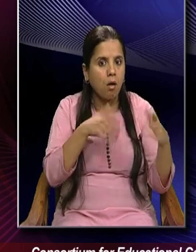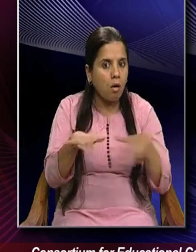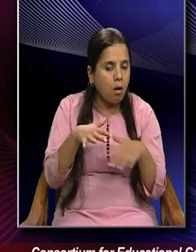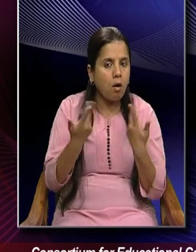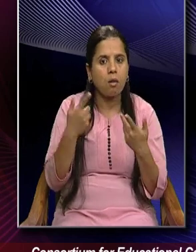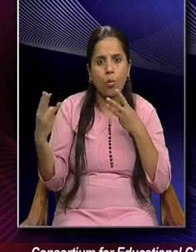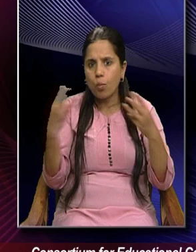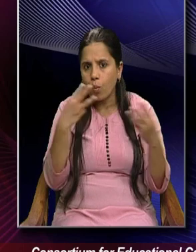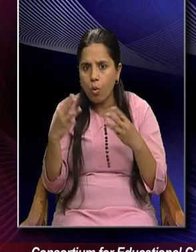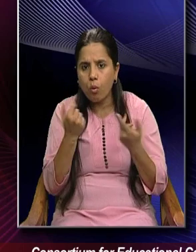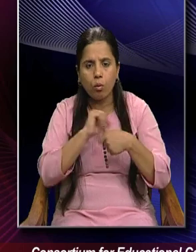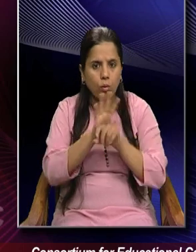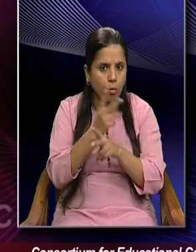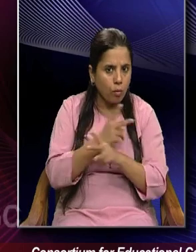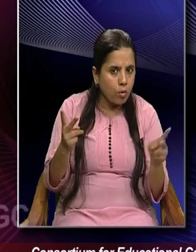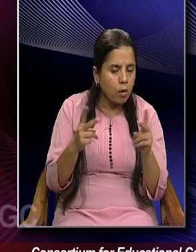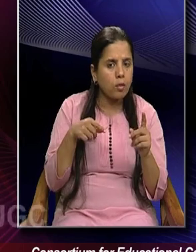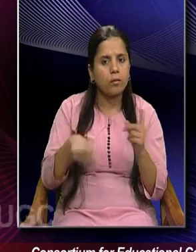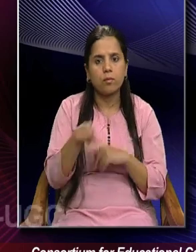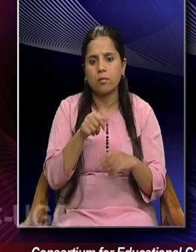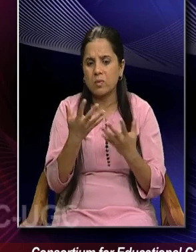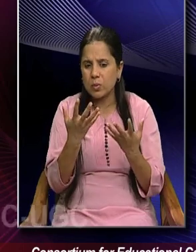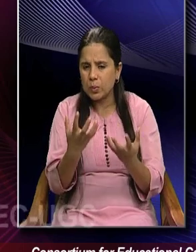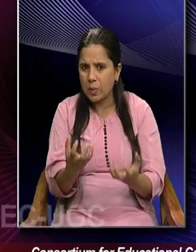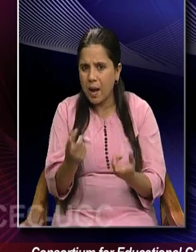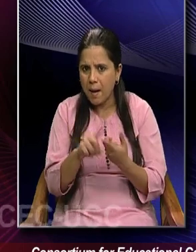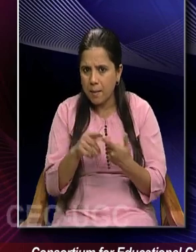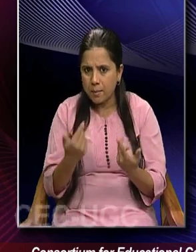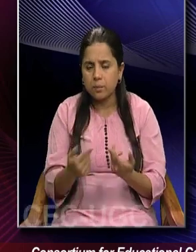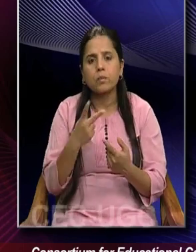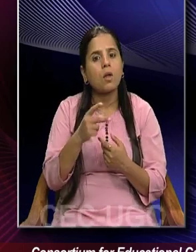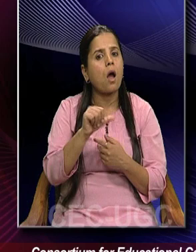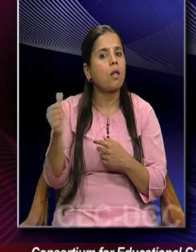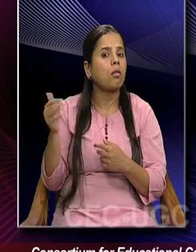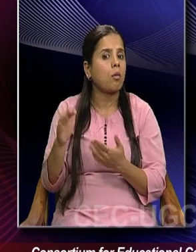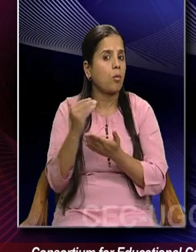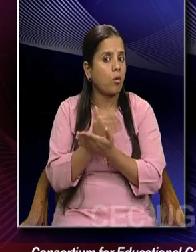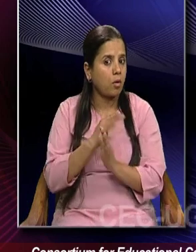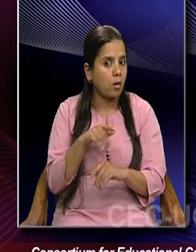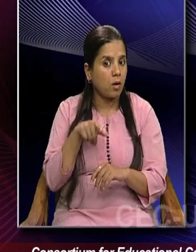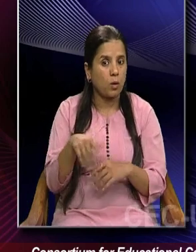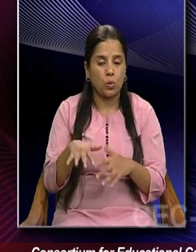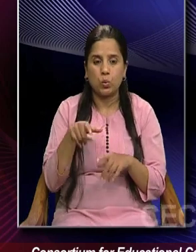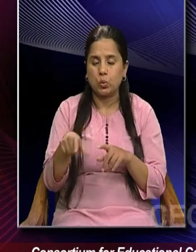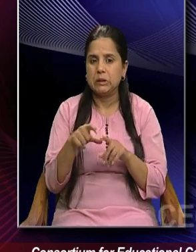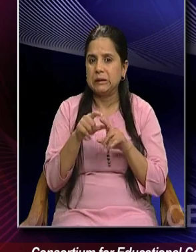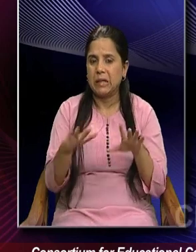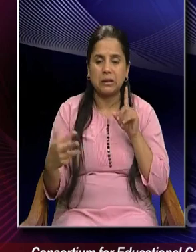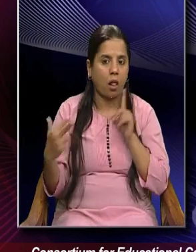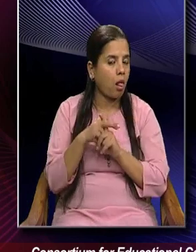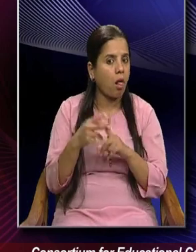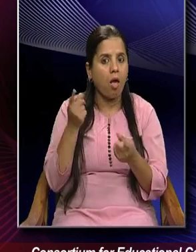conflicts, epidemics, famines, or other events that severely disrupt the basic